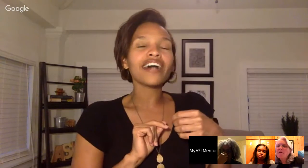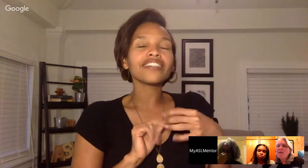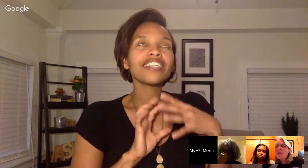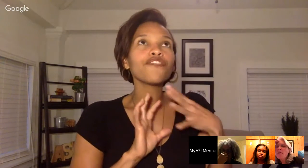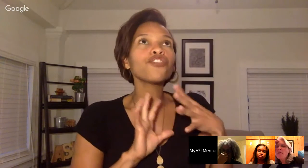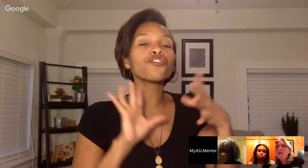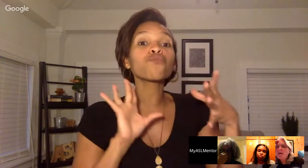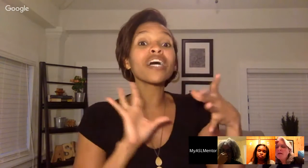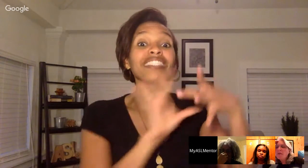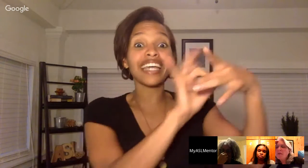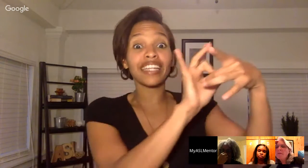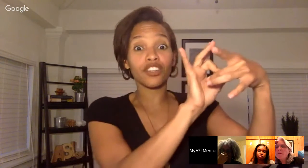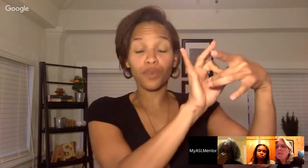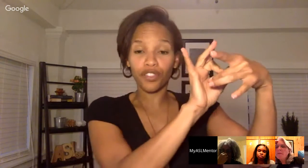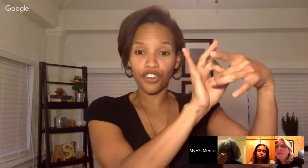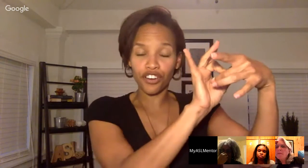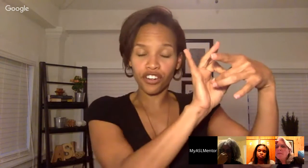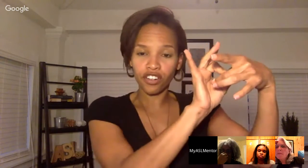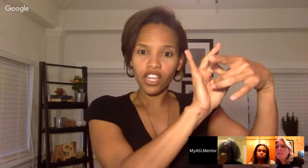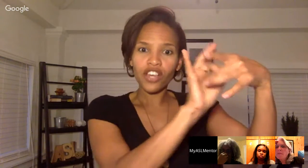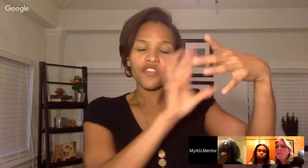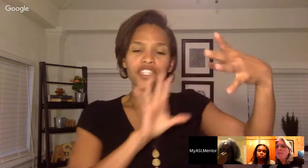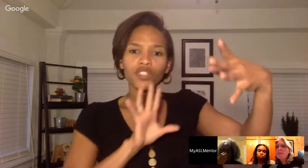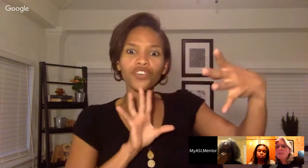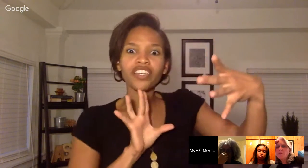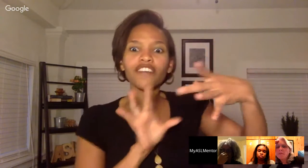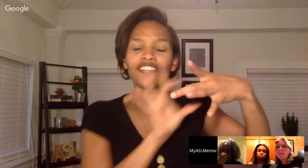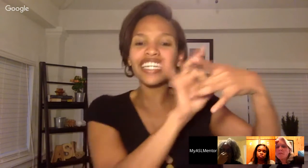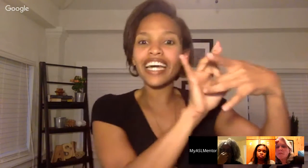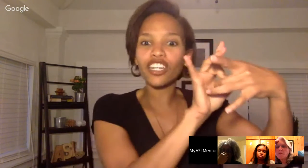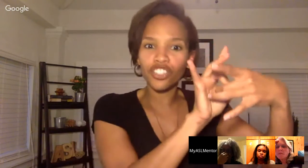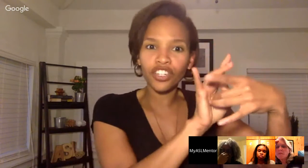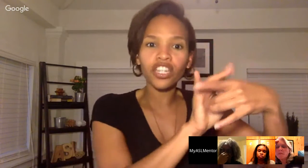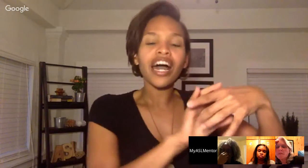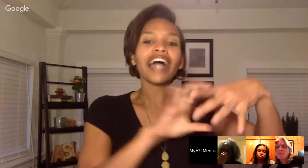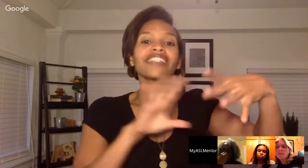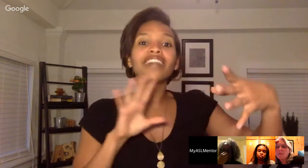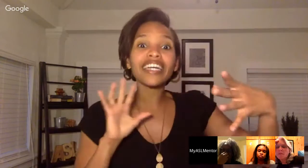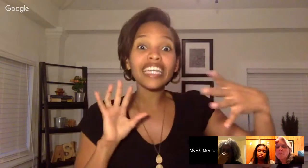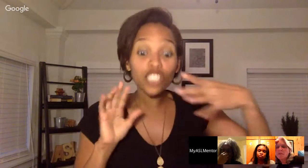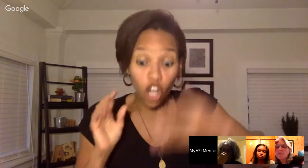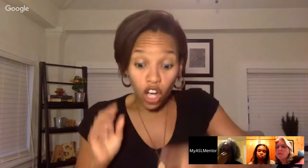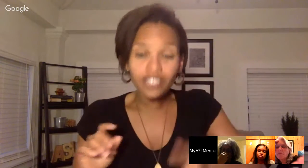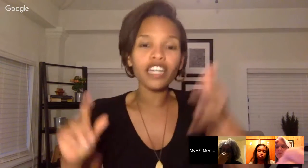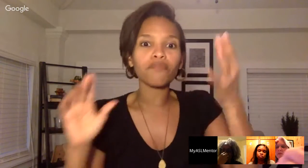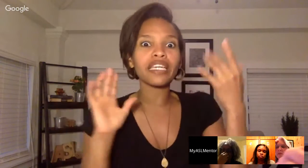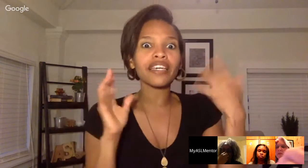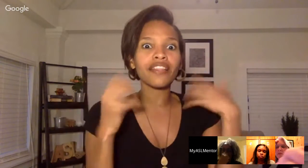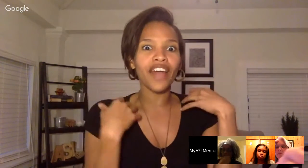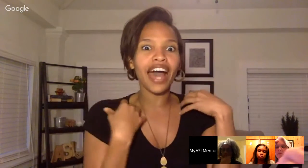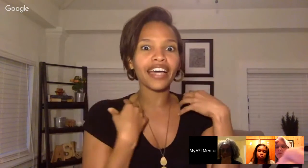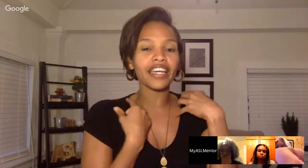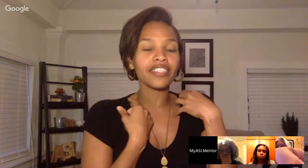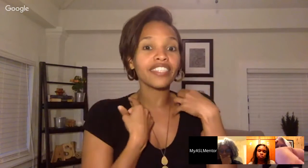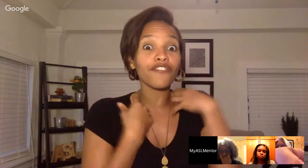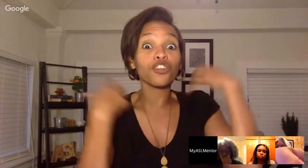that deathhood resonated with her, this feeling of connection. It dawned on me that